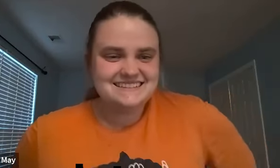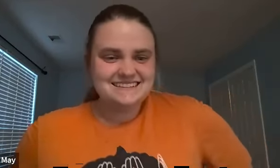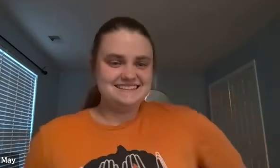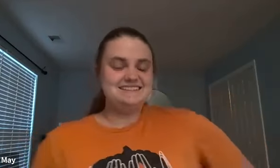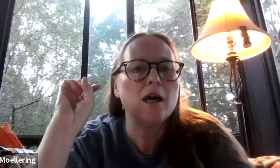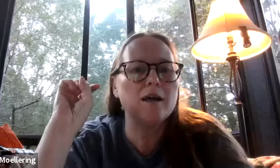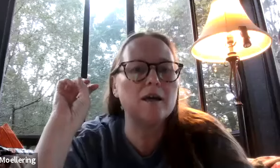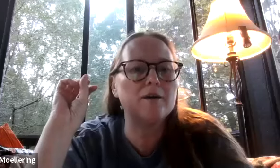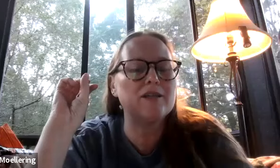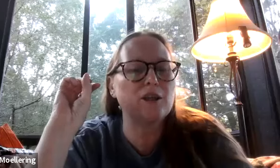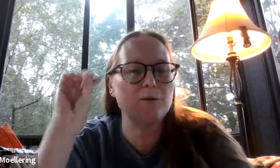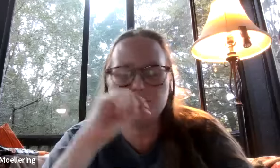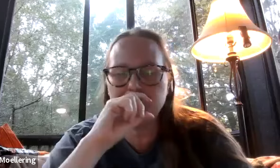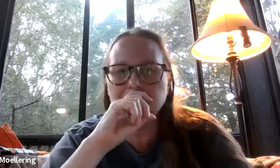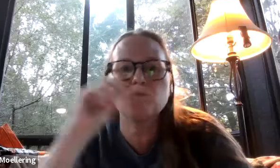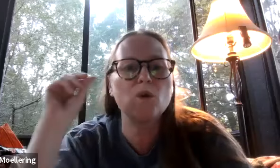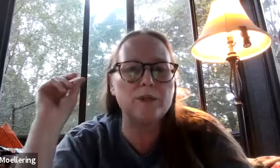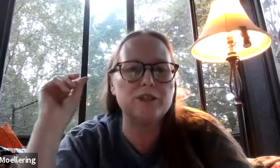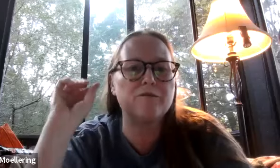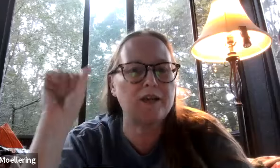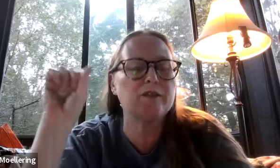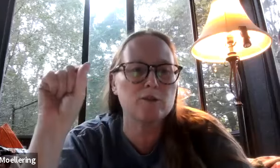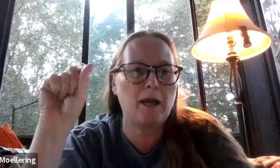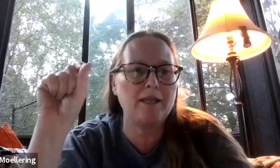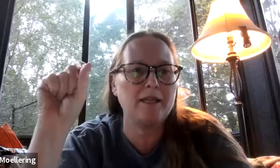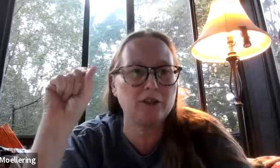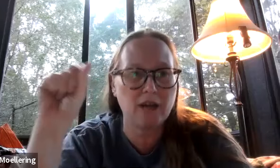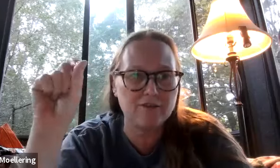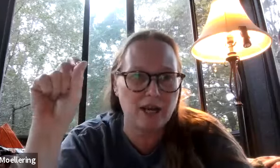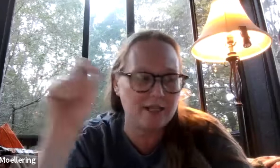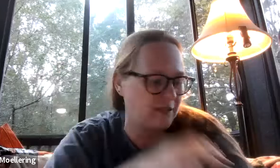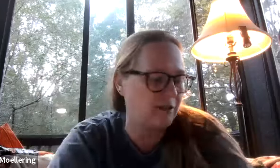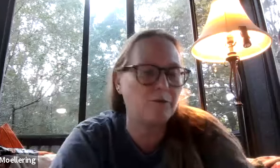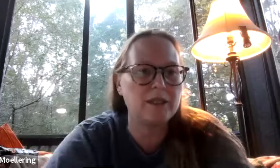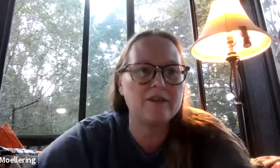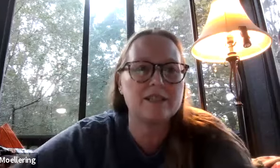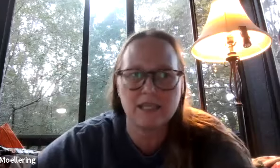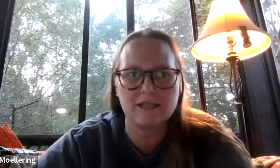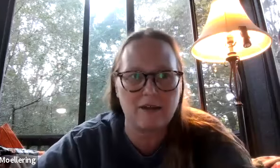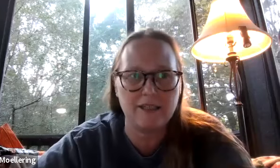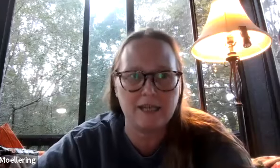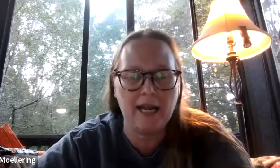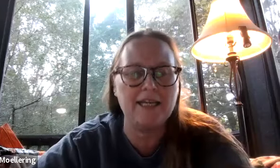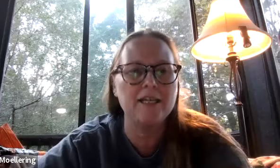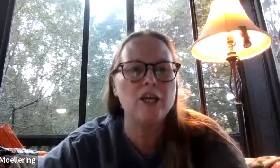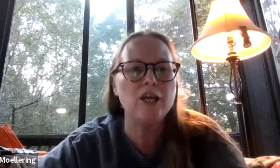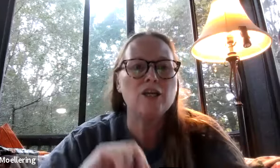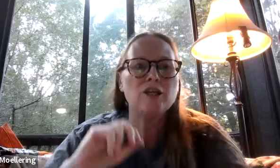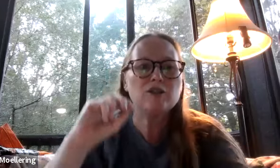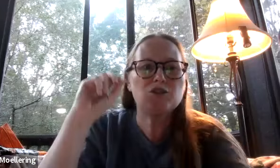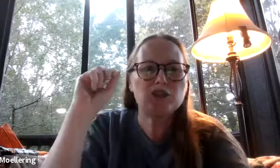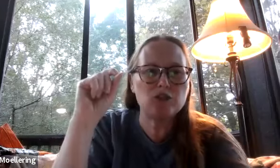way. Okay, so when you're finger spelling your address, so like we live at 679, do